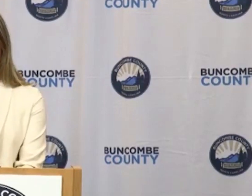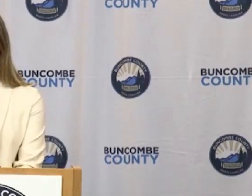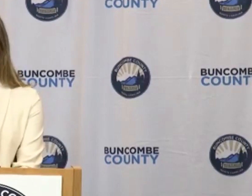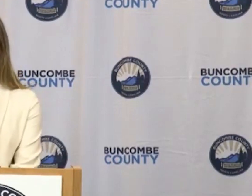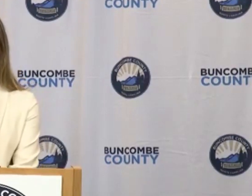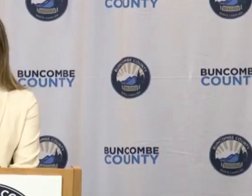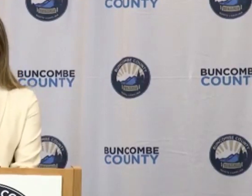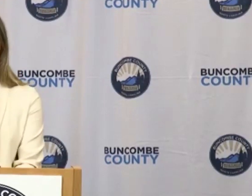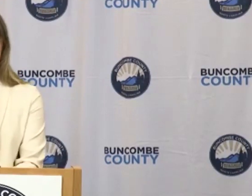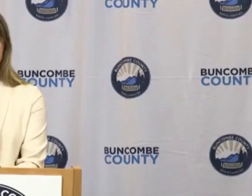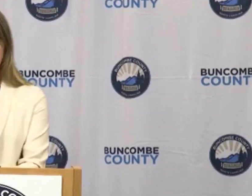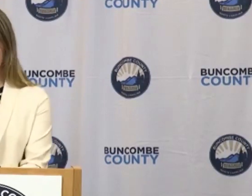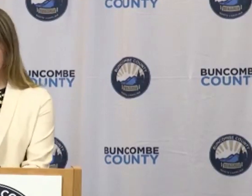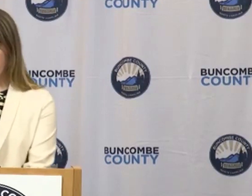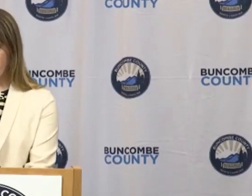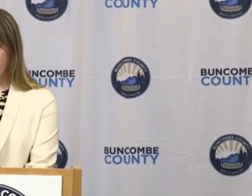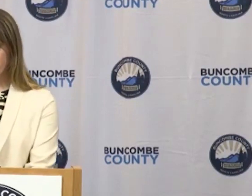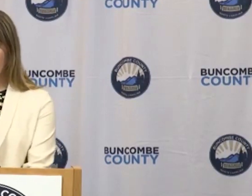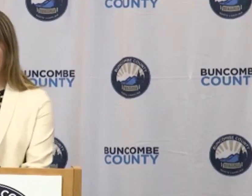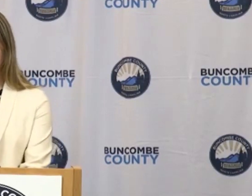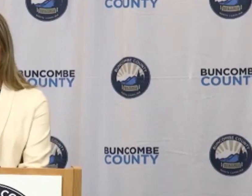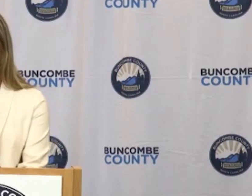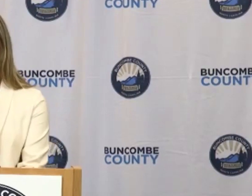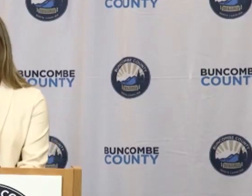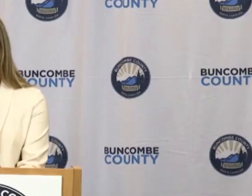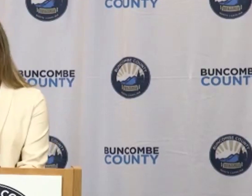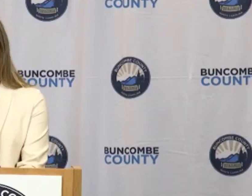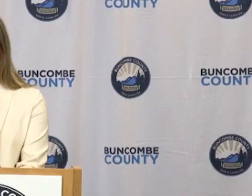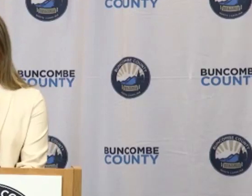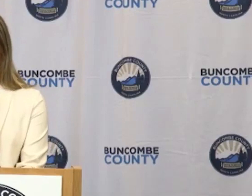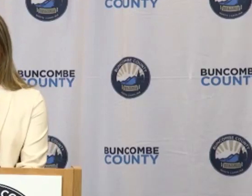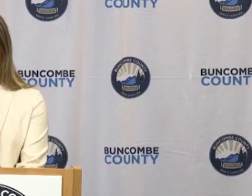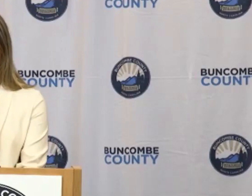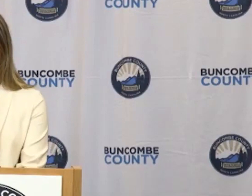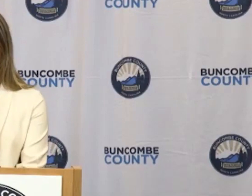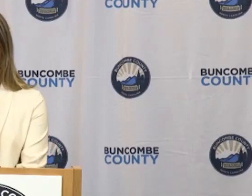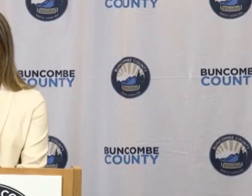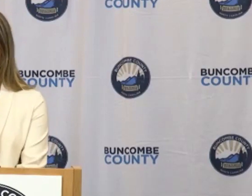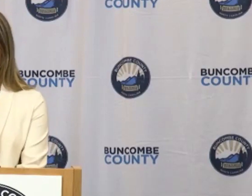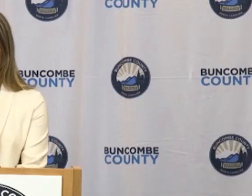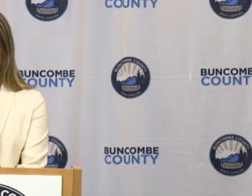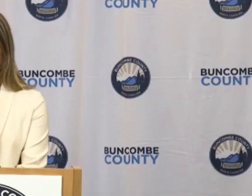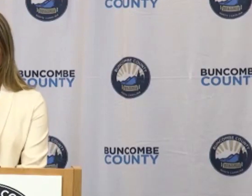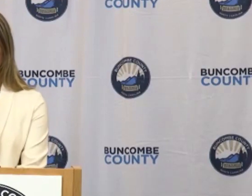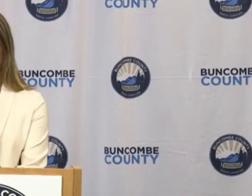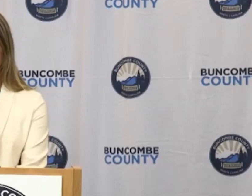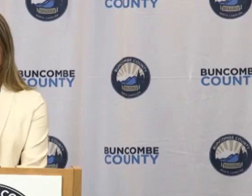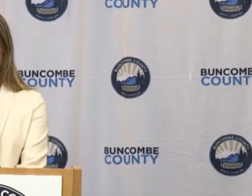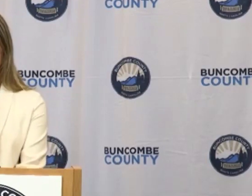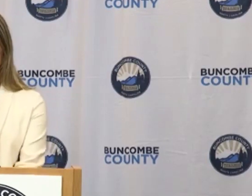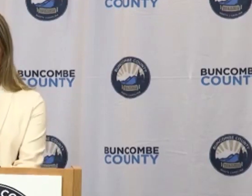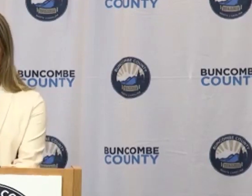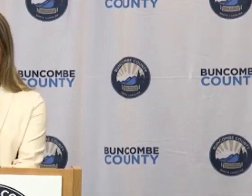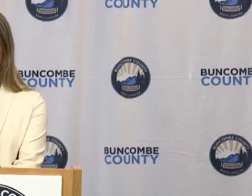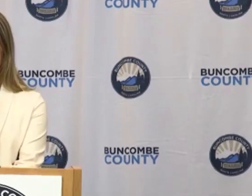Transitioning to private property debris removal program. Well over 1,000 people have applied to have qualified